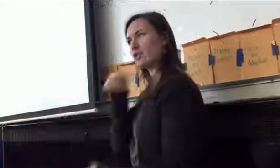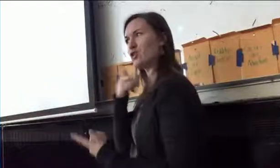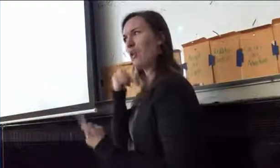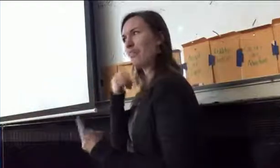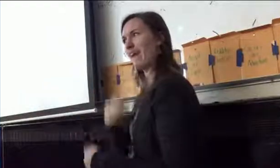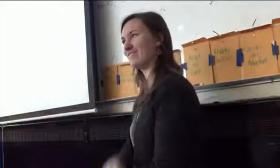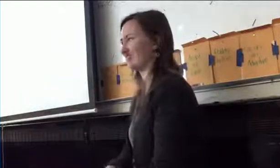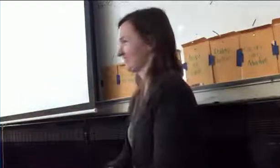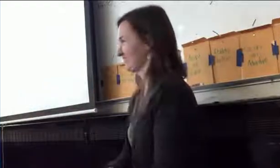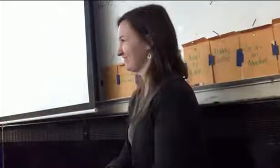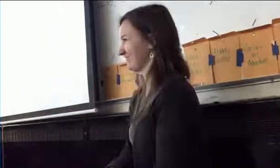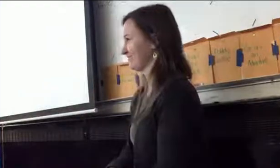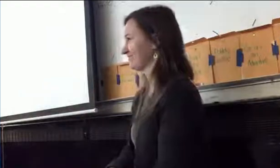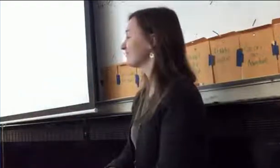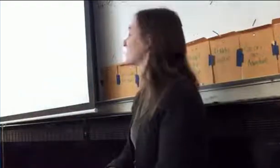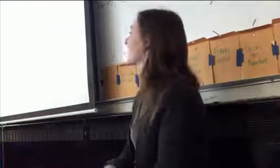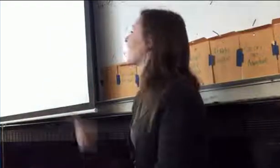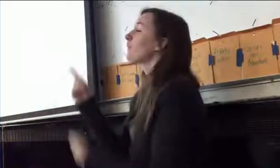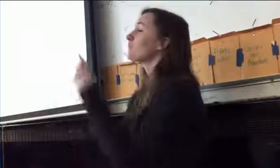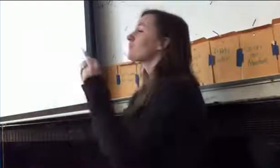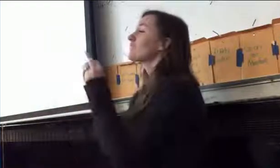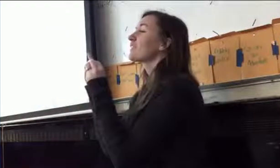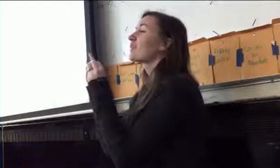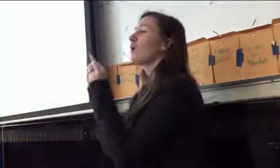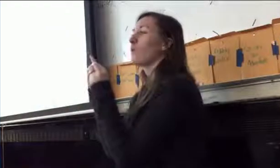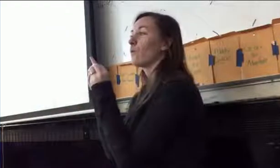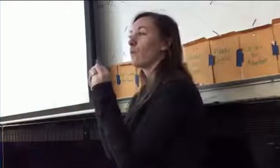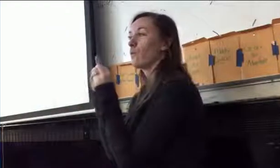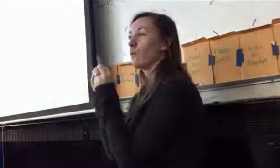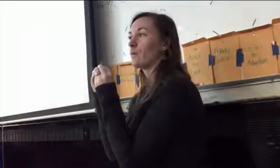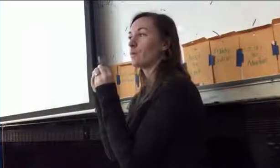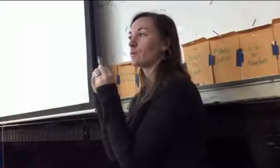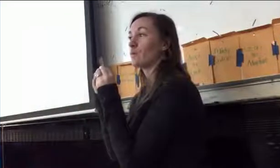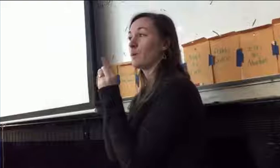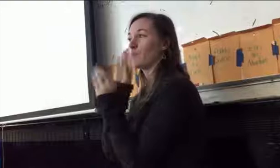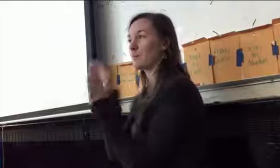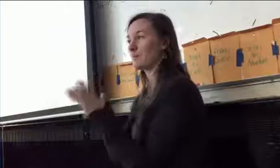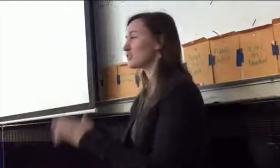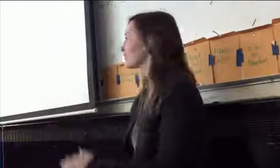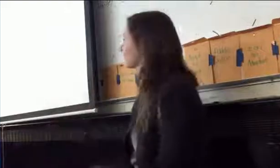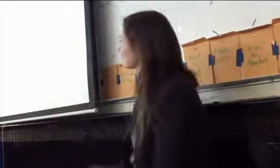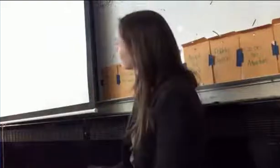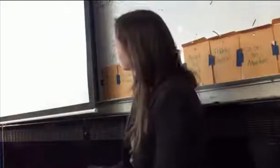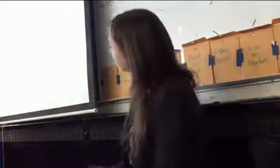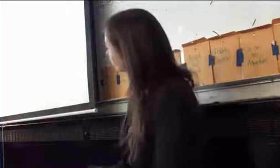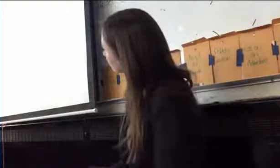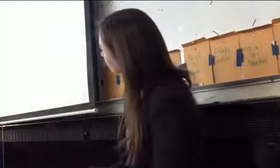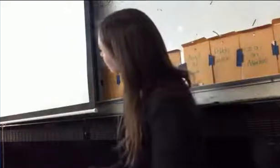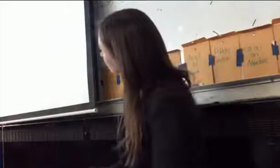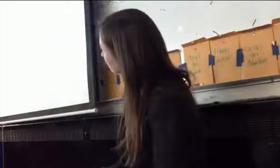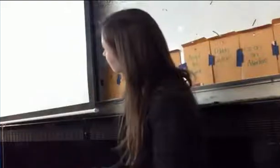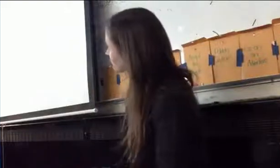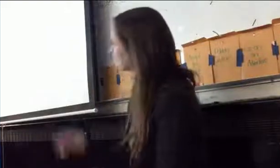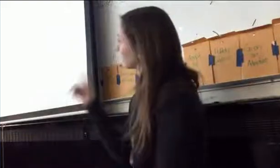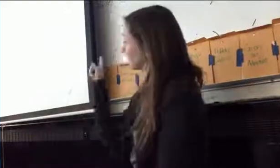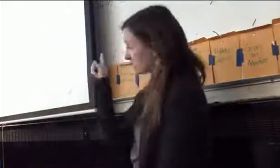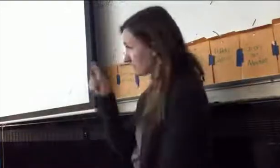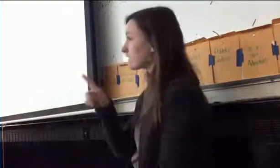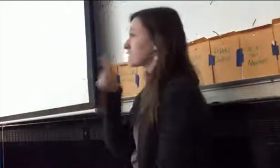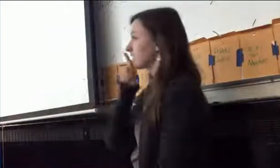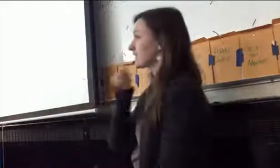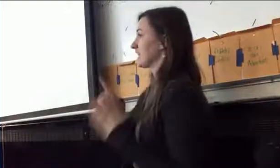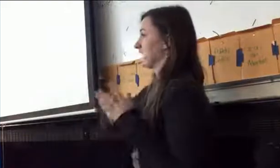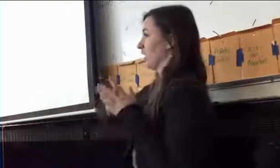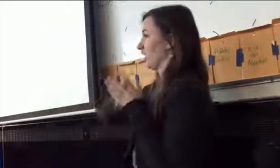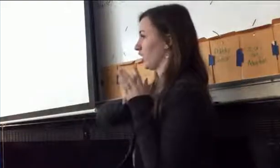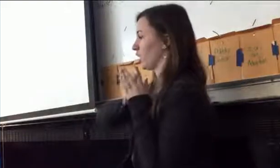Okay? I have one more picture, by the way, of the devil baby. Okay? So this is your picture. So this is the original